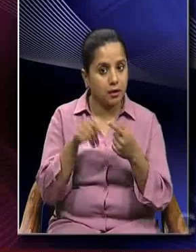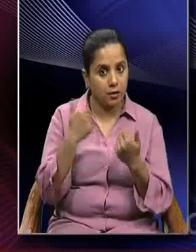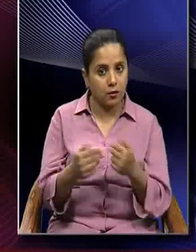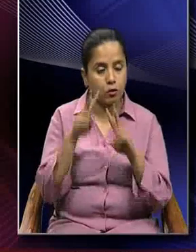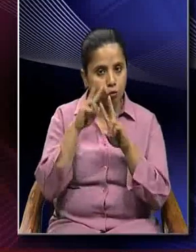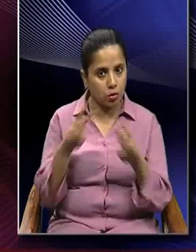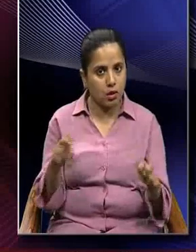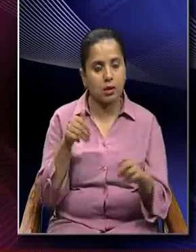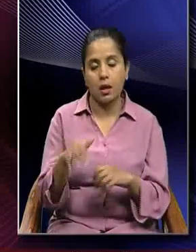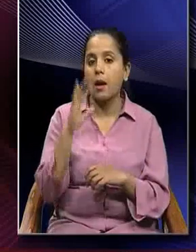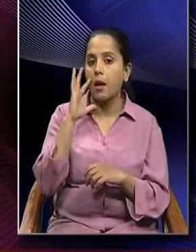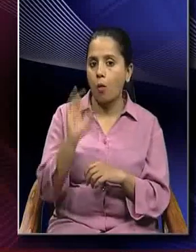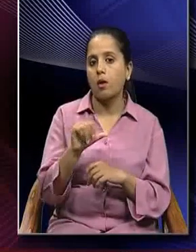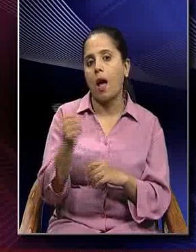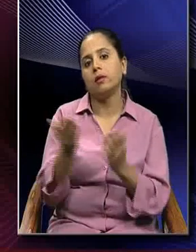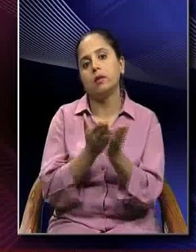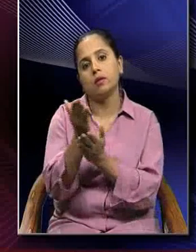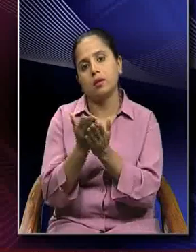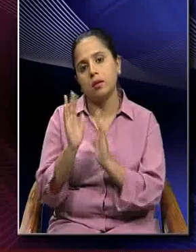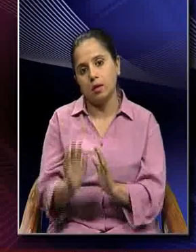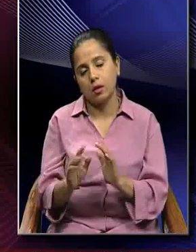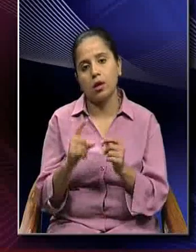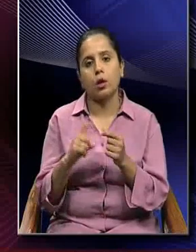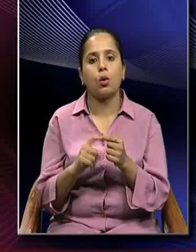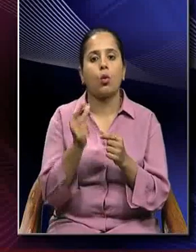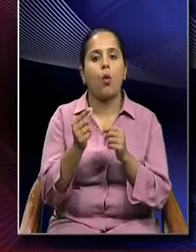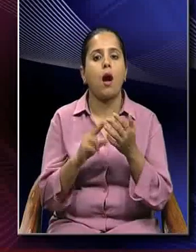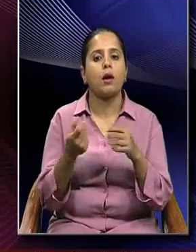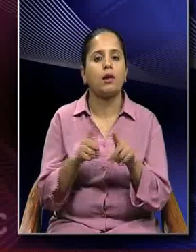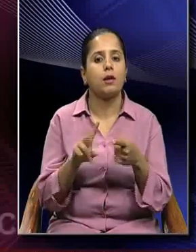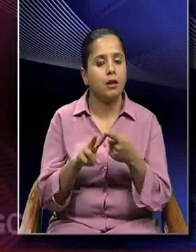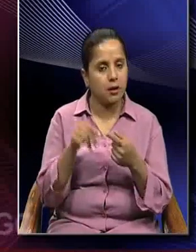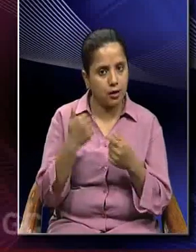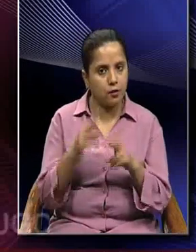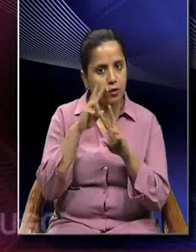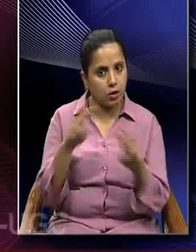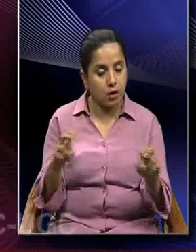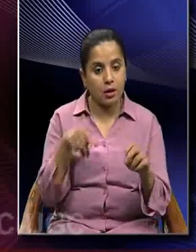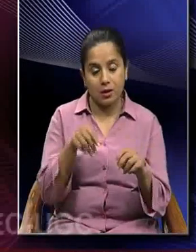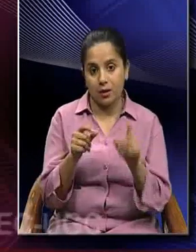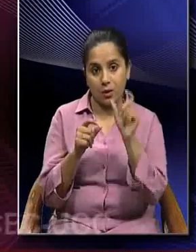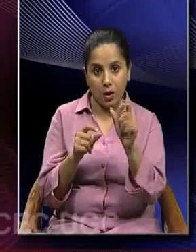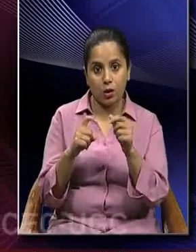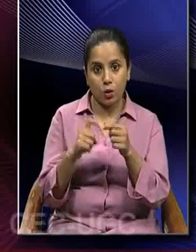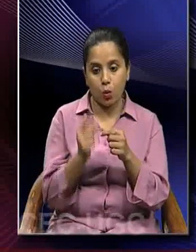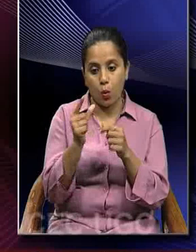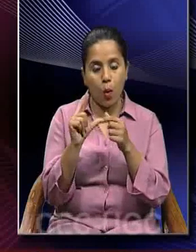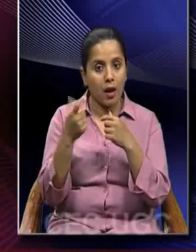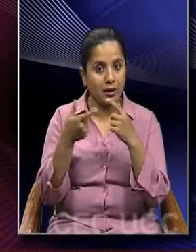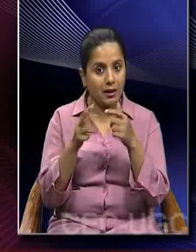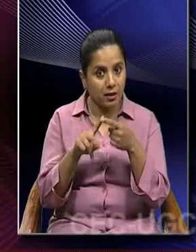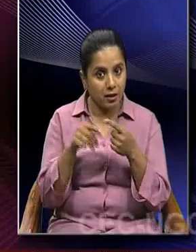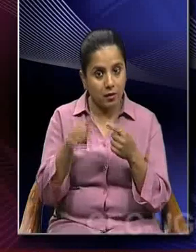an important alternative to quantitative research. The term qualitative research method is used